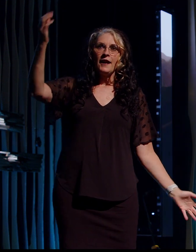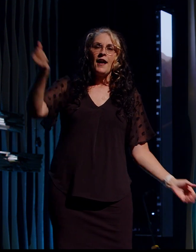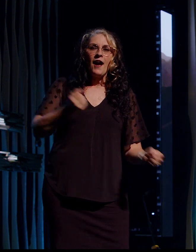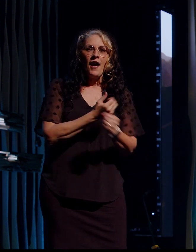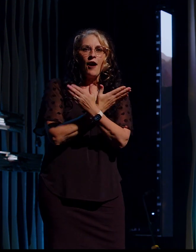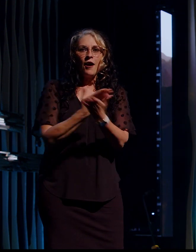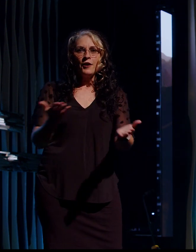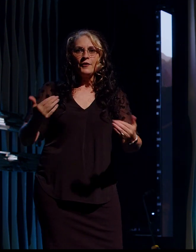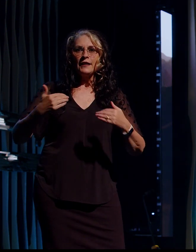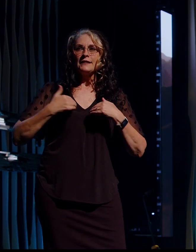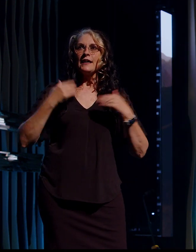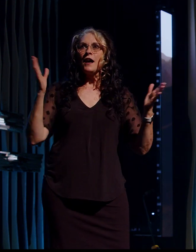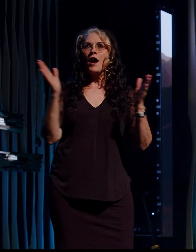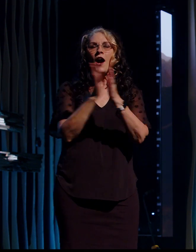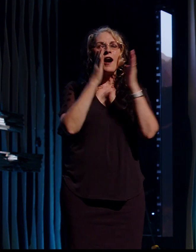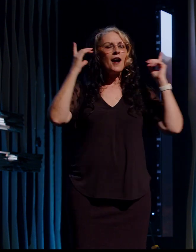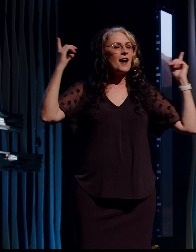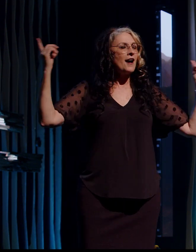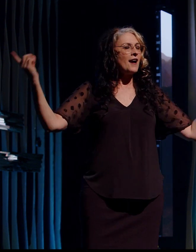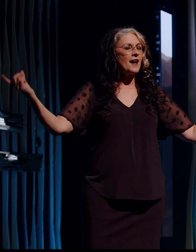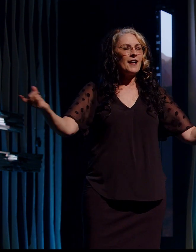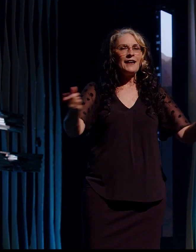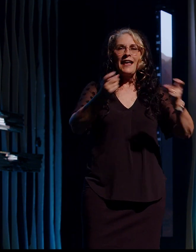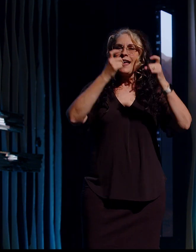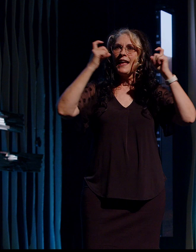all that I have is a